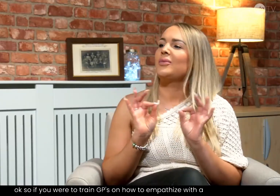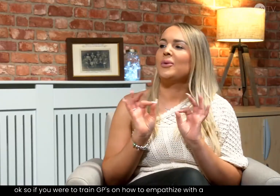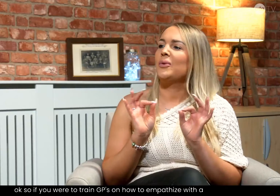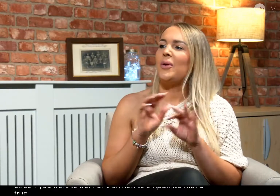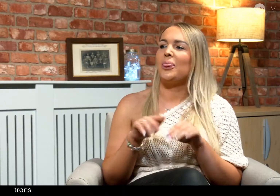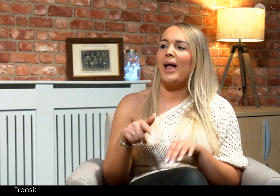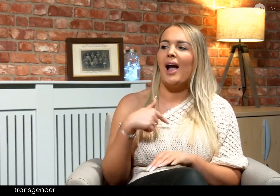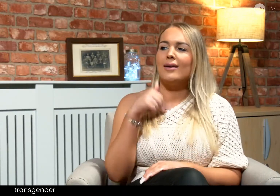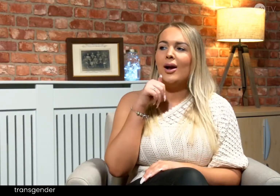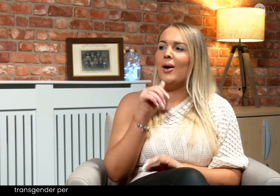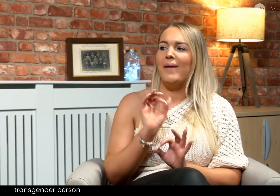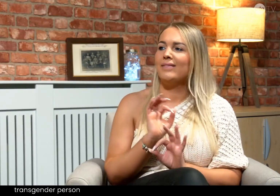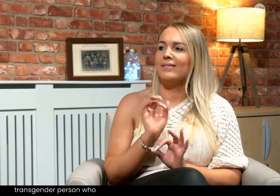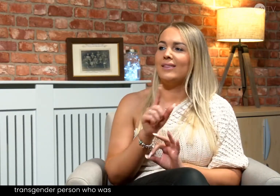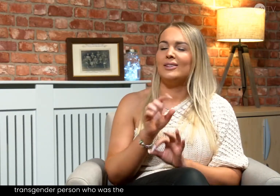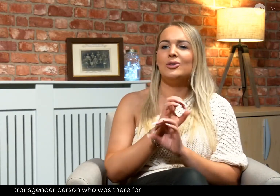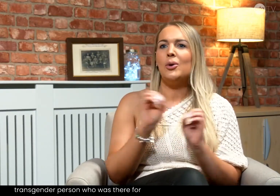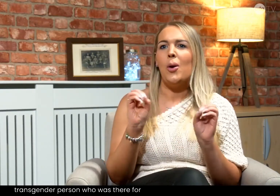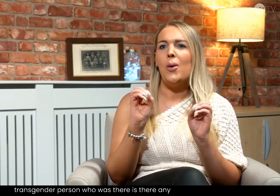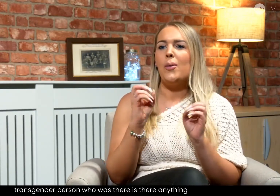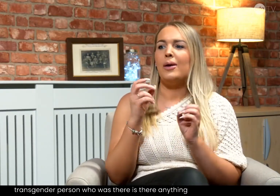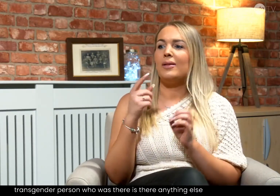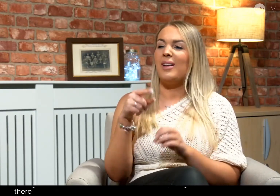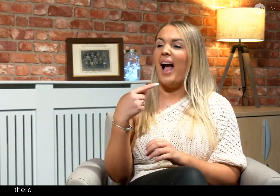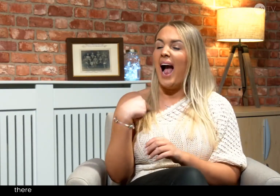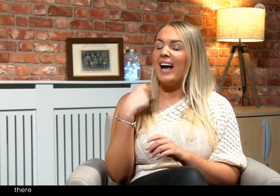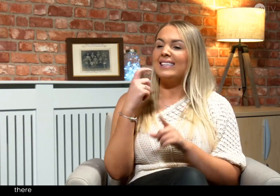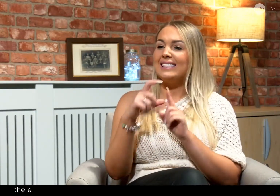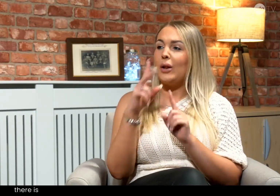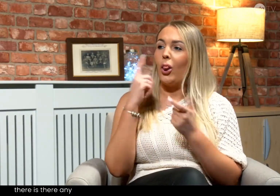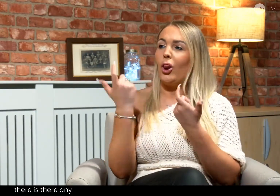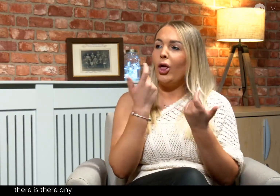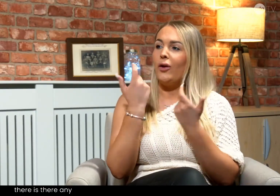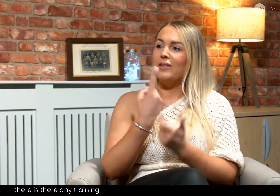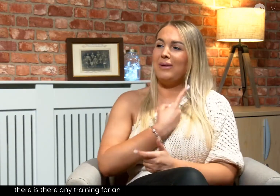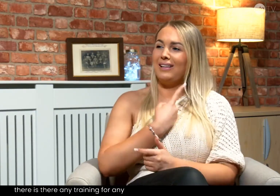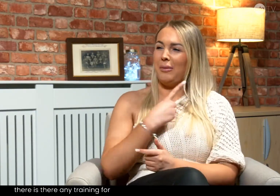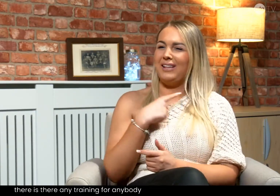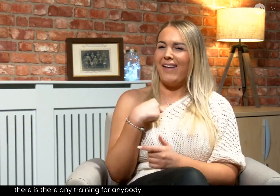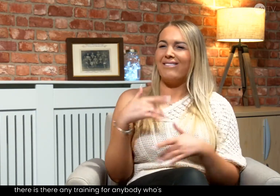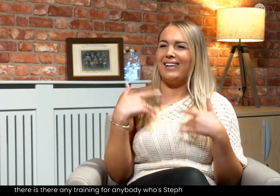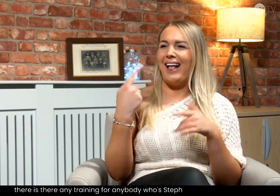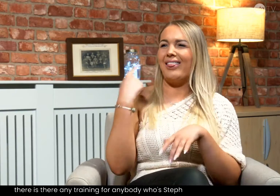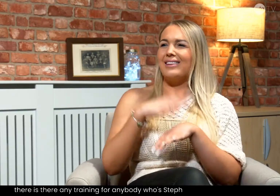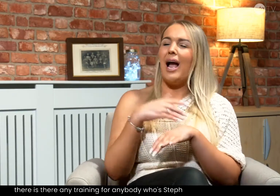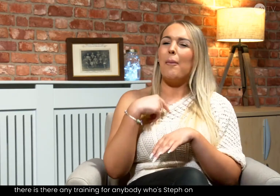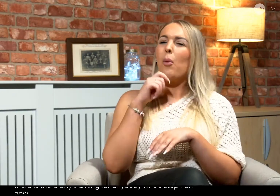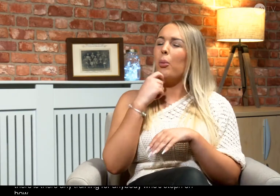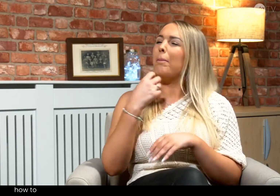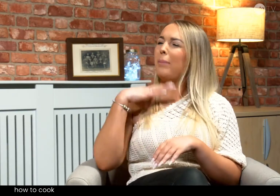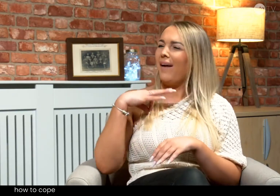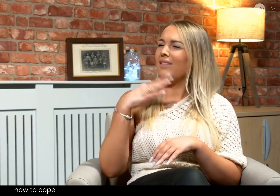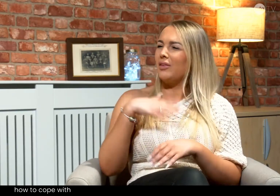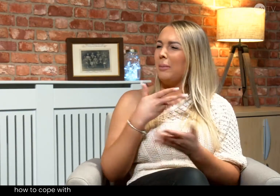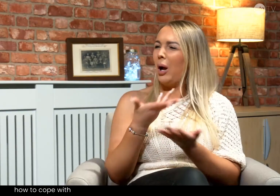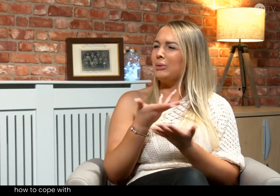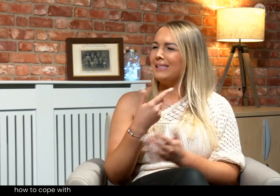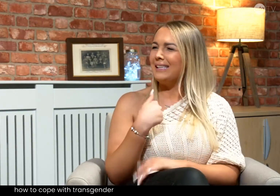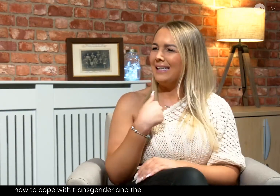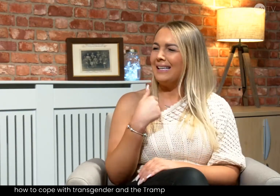was deaf, is there anything out there? Is there any training for anybody who's deaf on how to cope with transgender and the transition? No, there